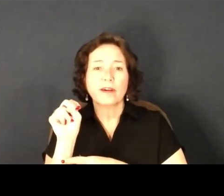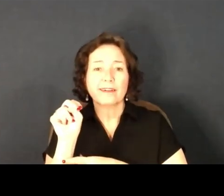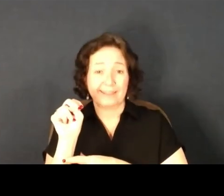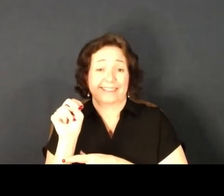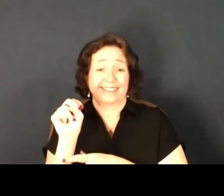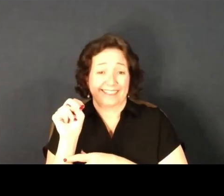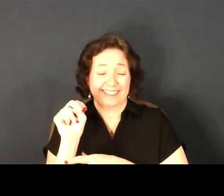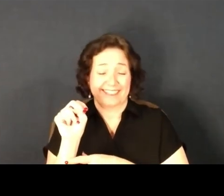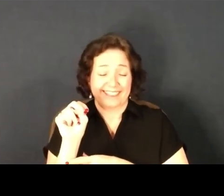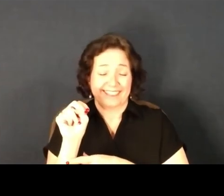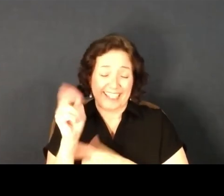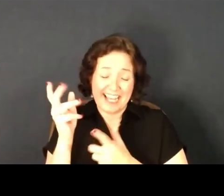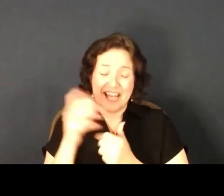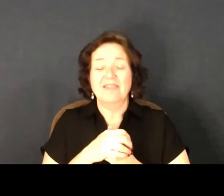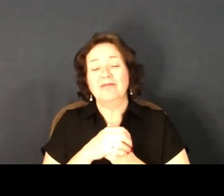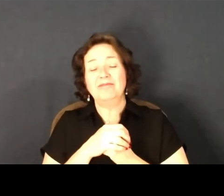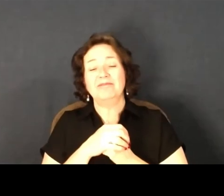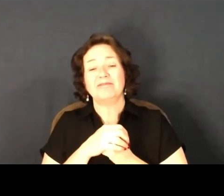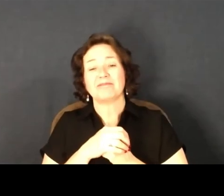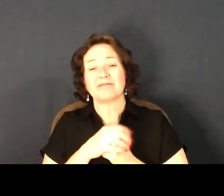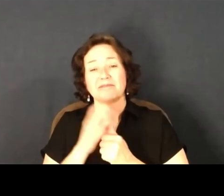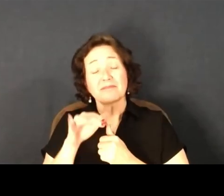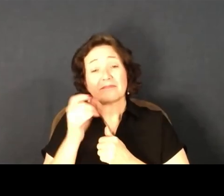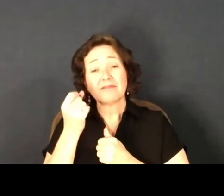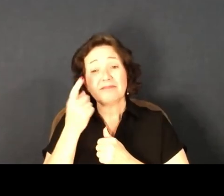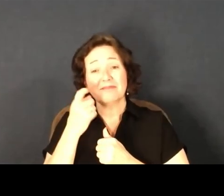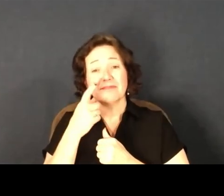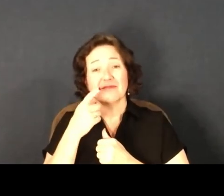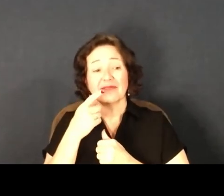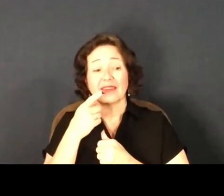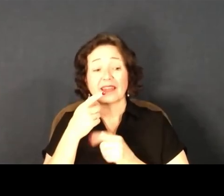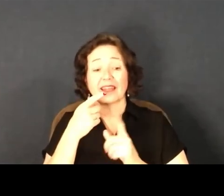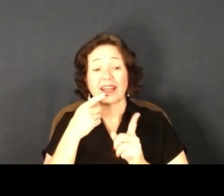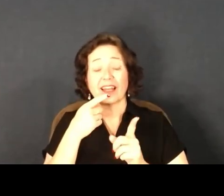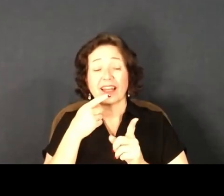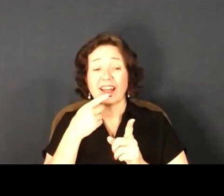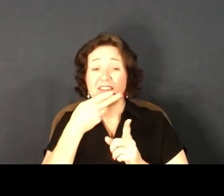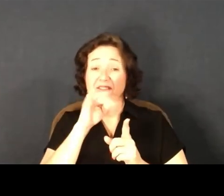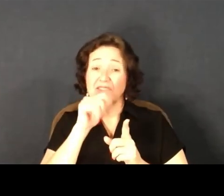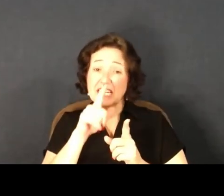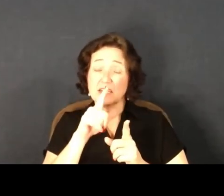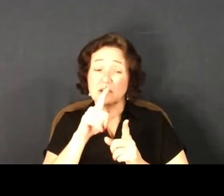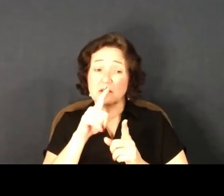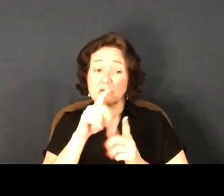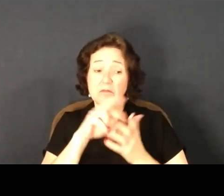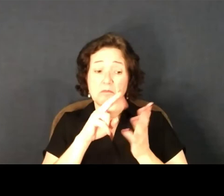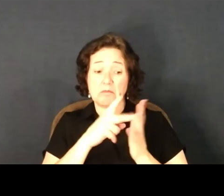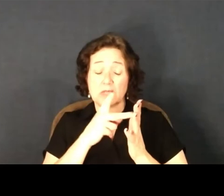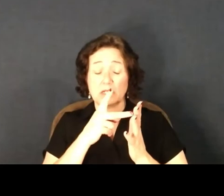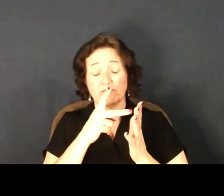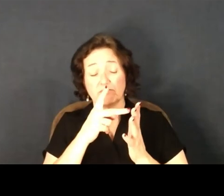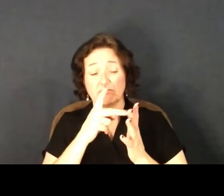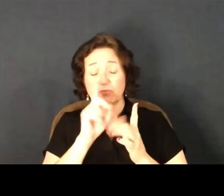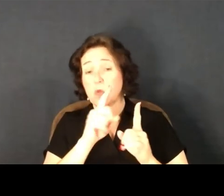Now, Phil is also not the last person to end up with